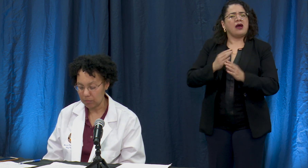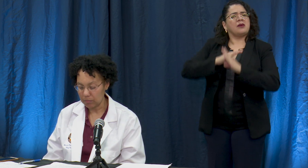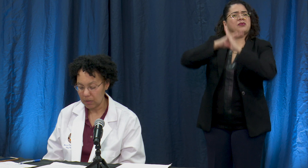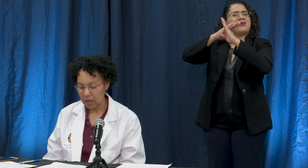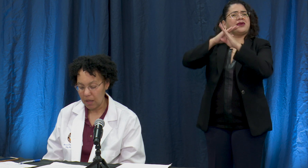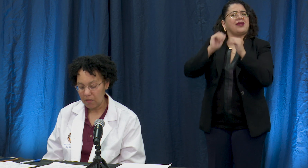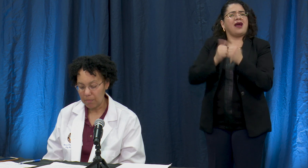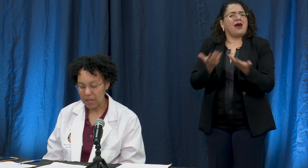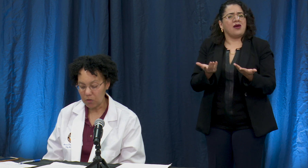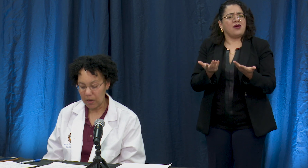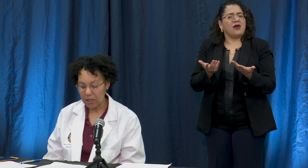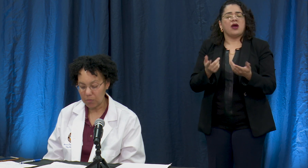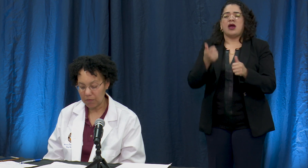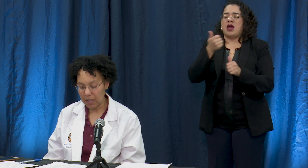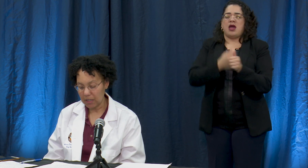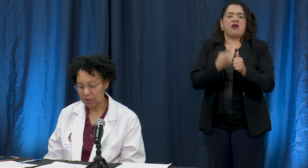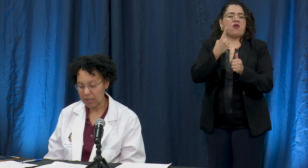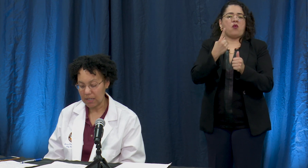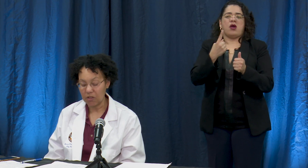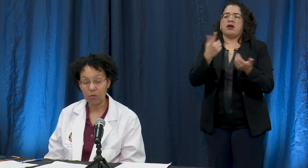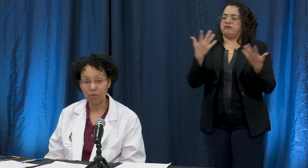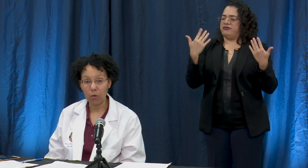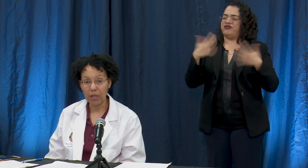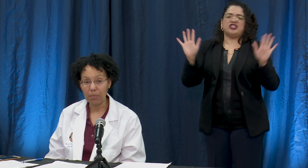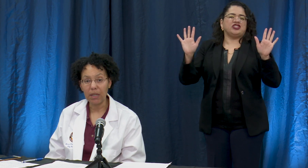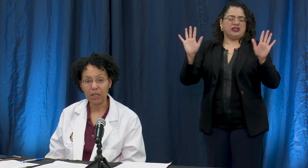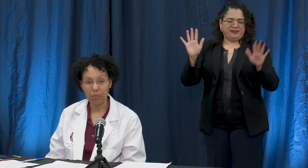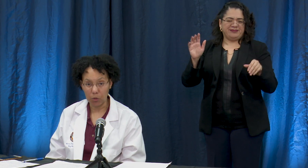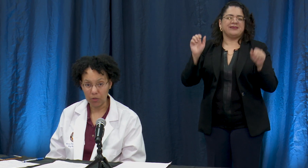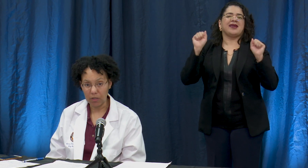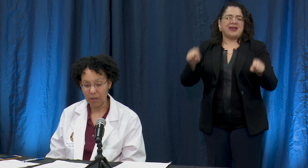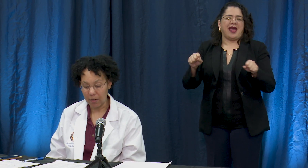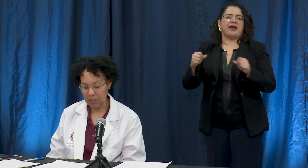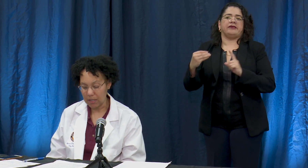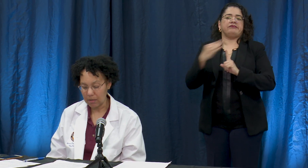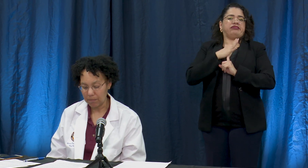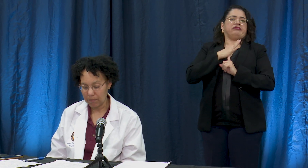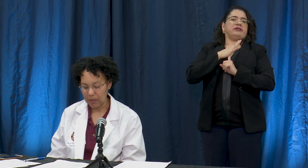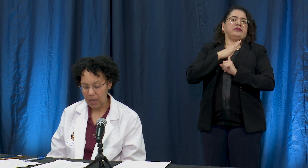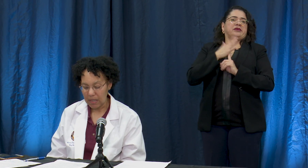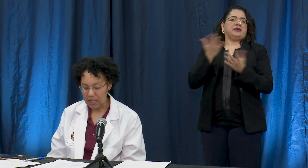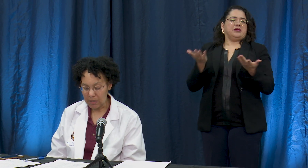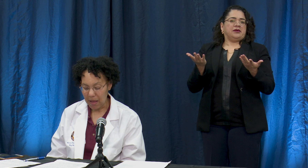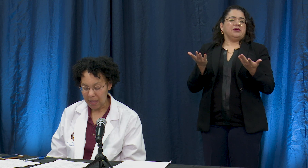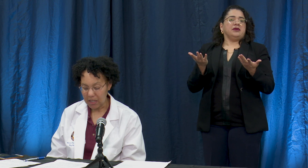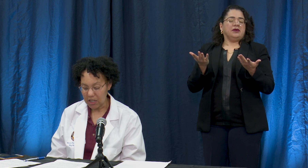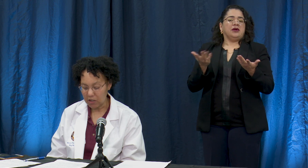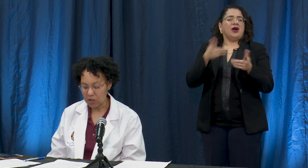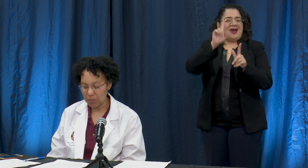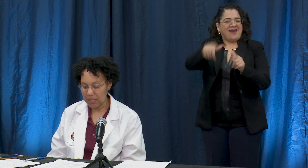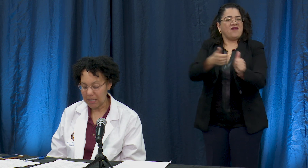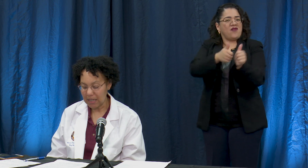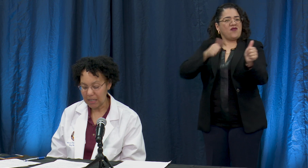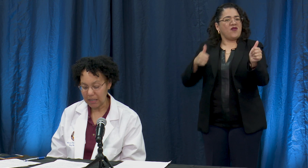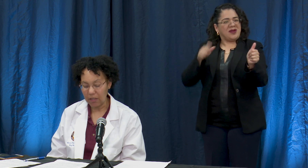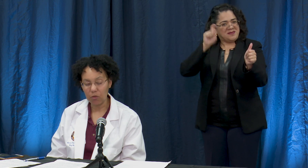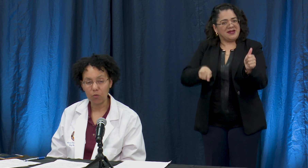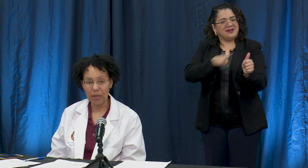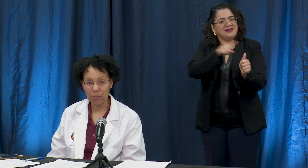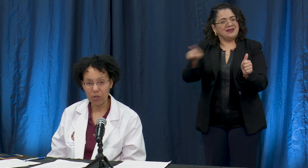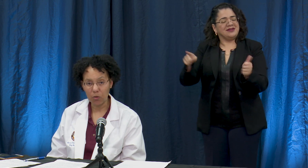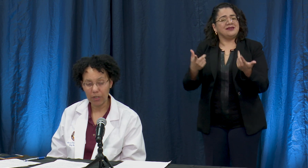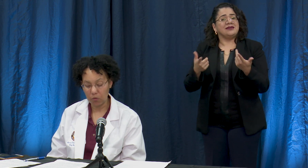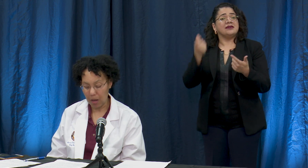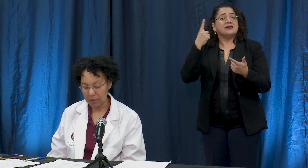susceptible. The best way to prevent illness is to avoid being exposed to the virus. This pathogen spreads easily